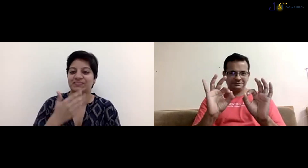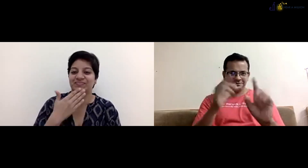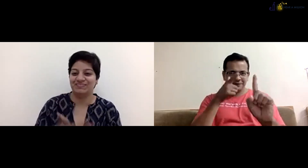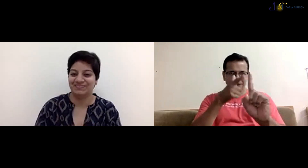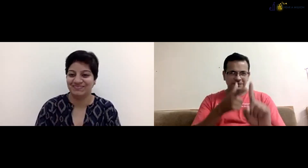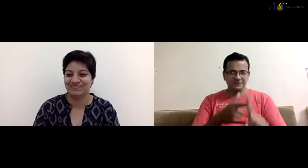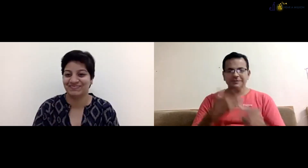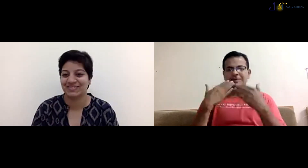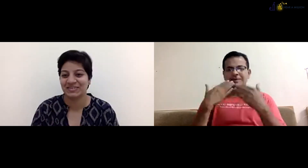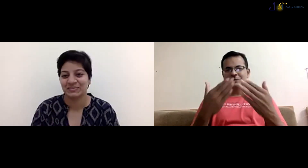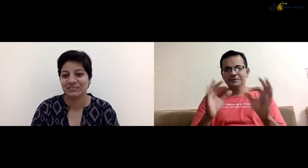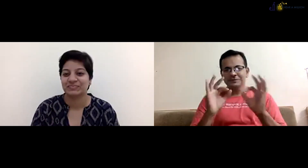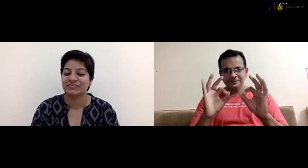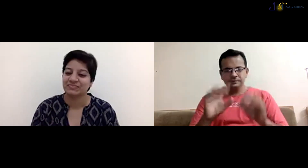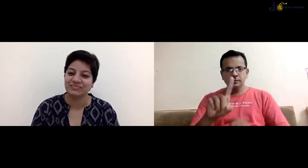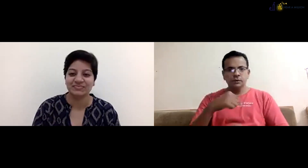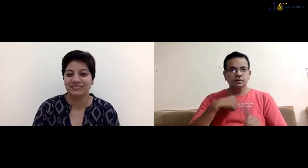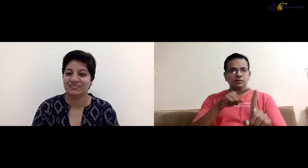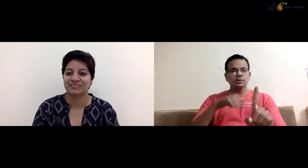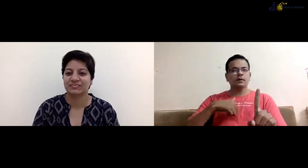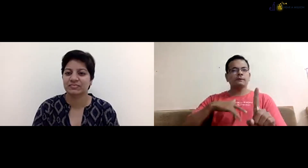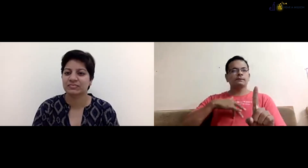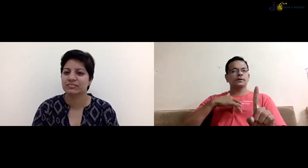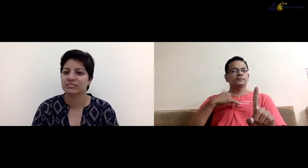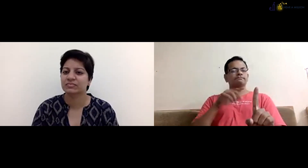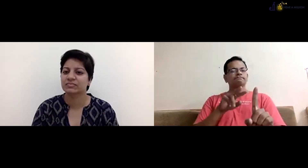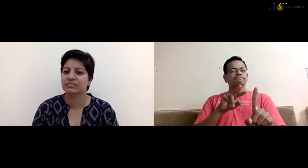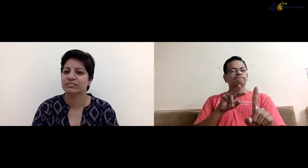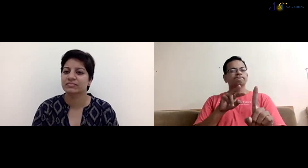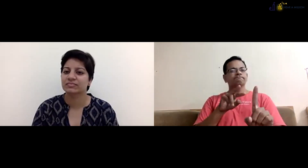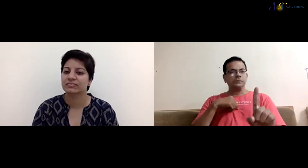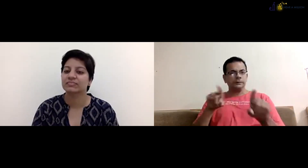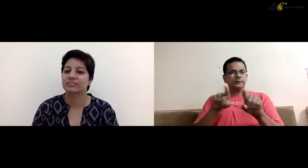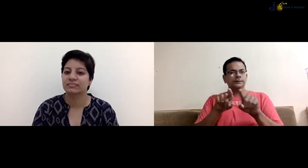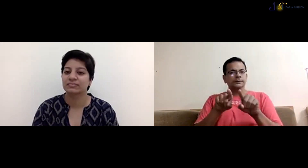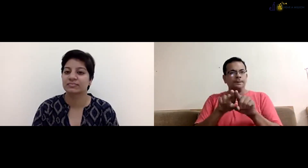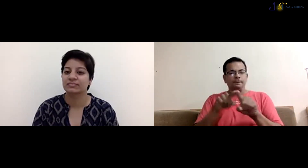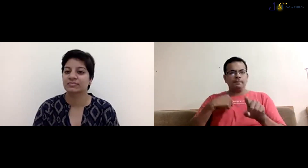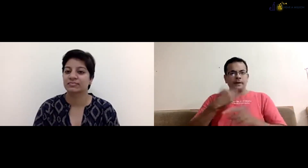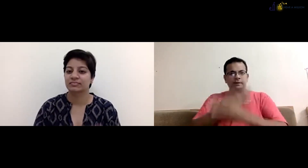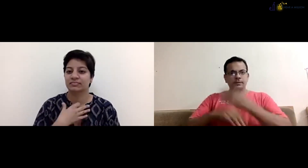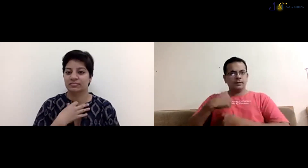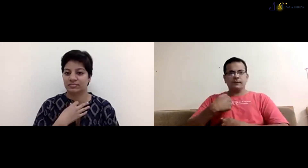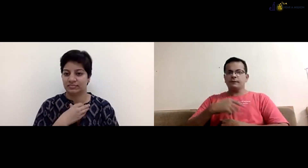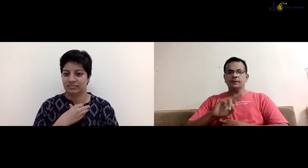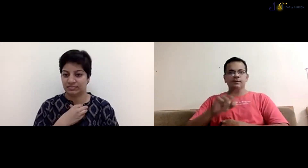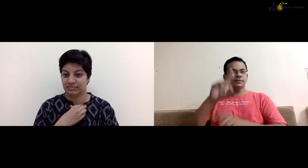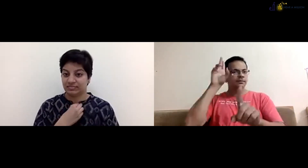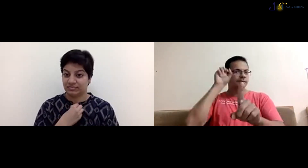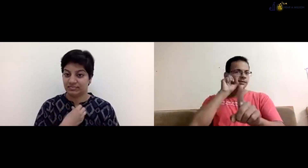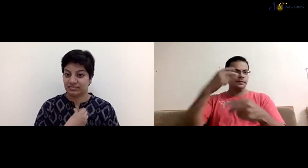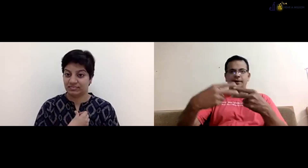PPT. I clearly understand it was very like valid. There was a very valid point as I can